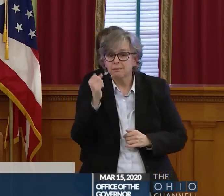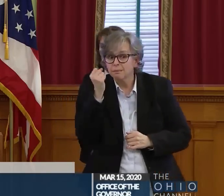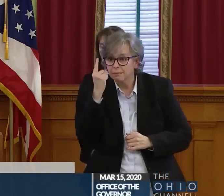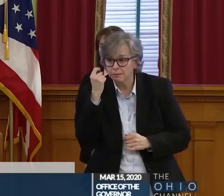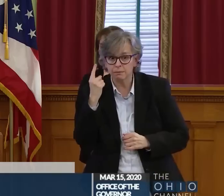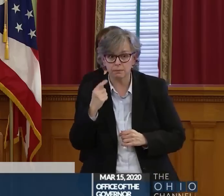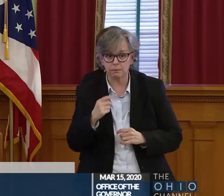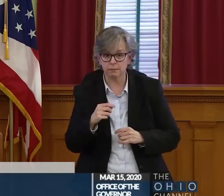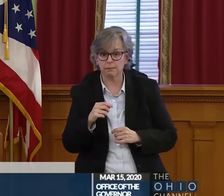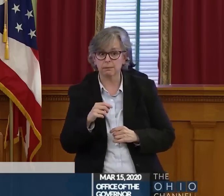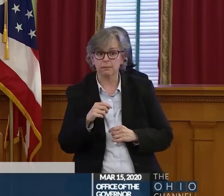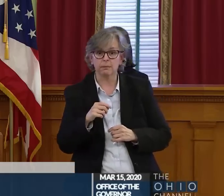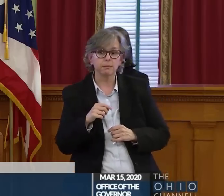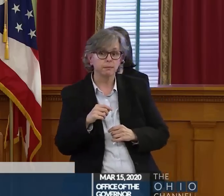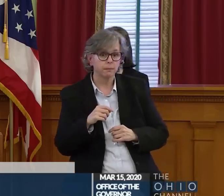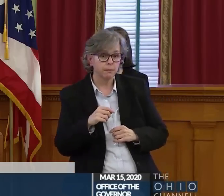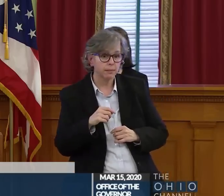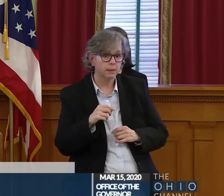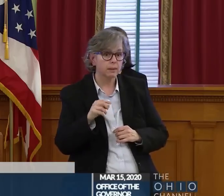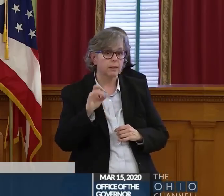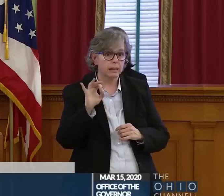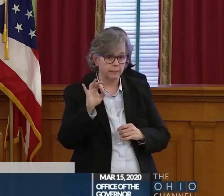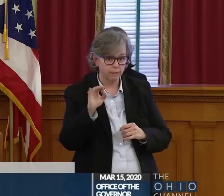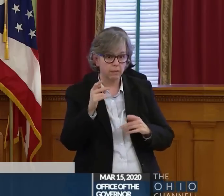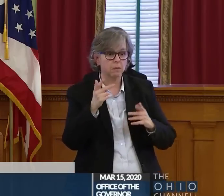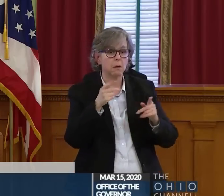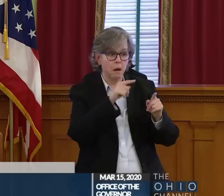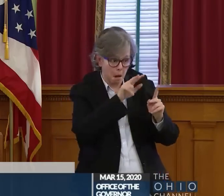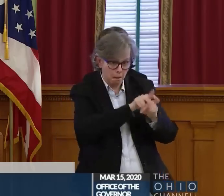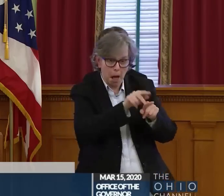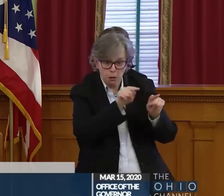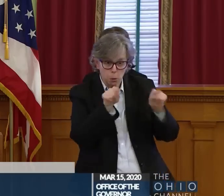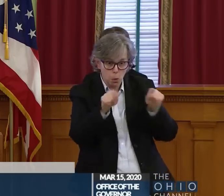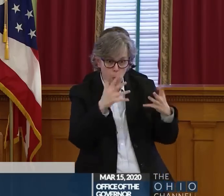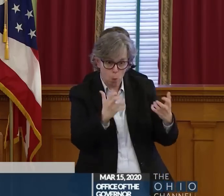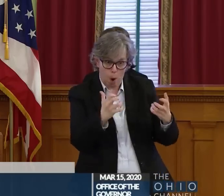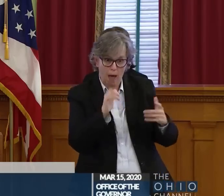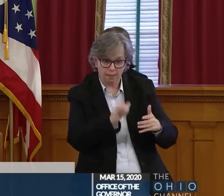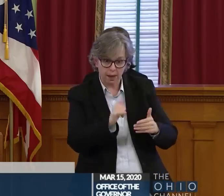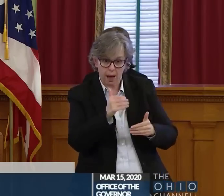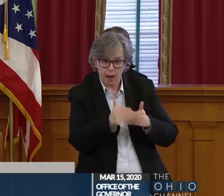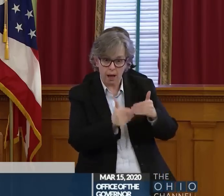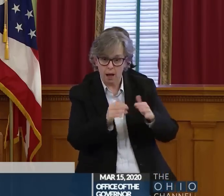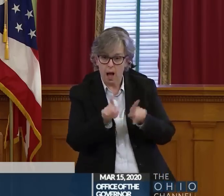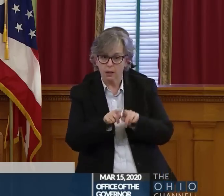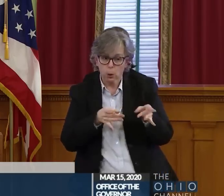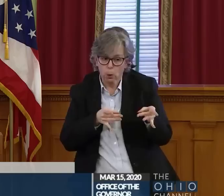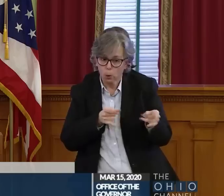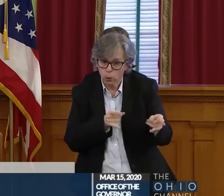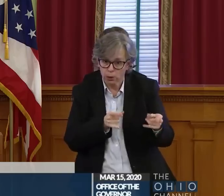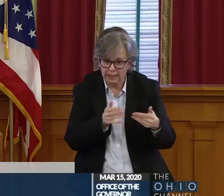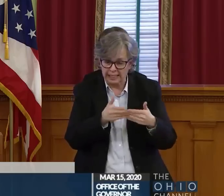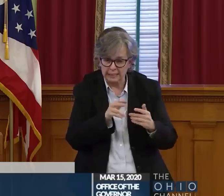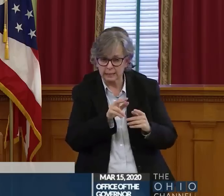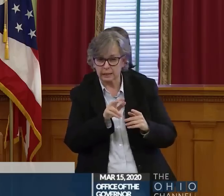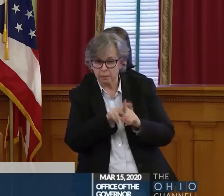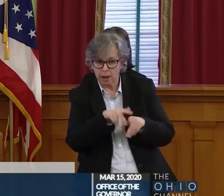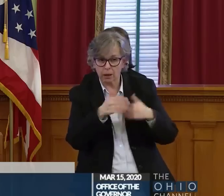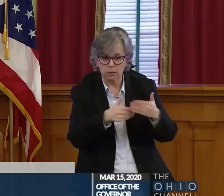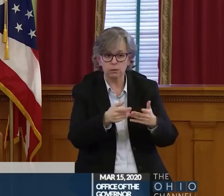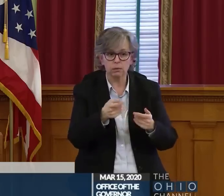We want to ensure that this process is efficient as possible. We're asking any small business owner who has been impacted by the public health crisis to